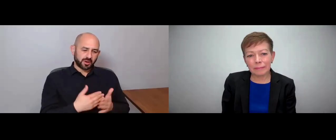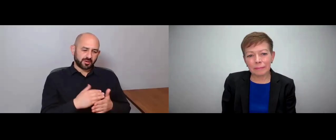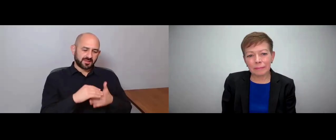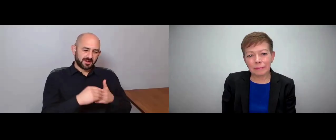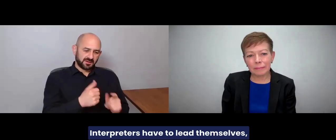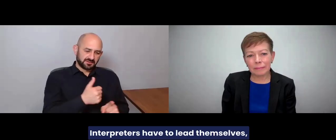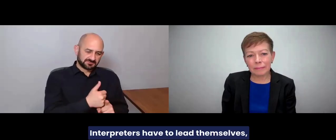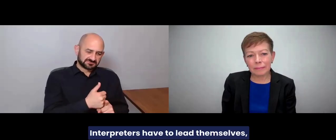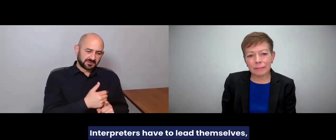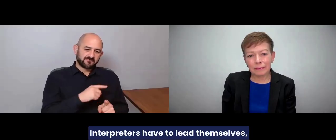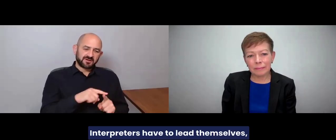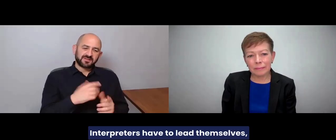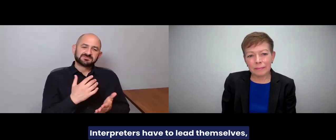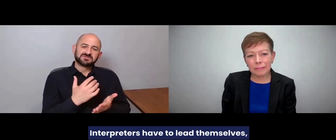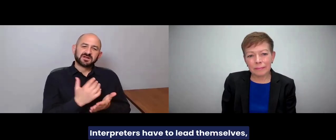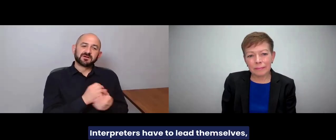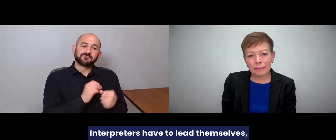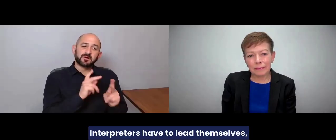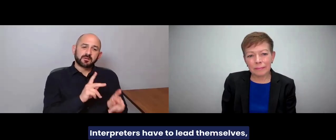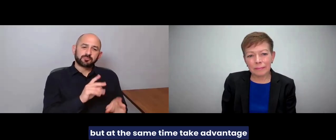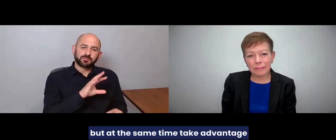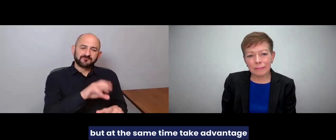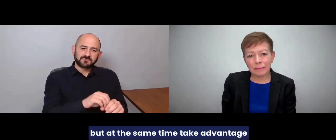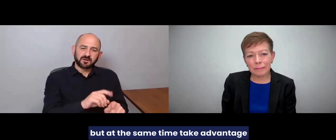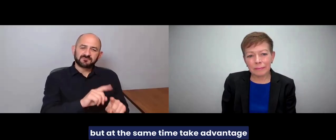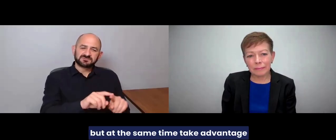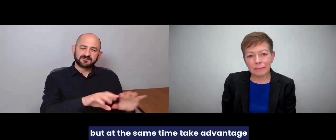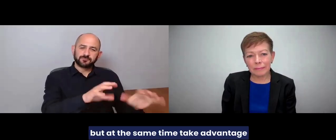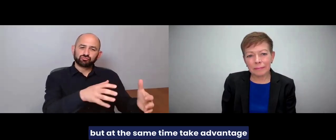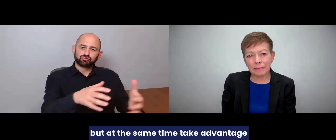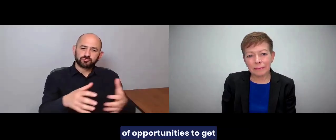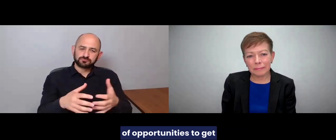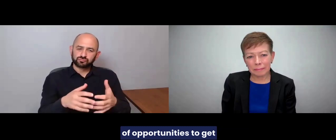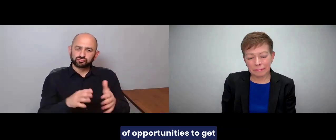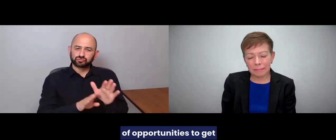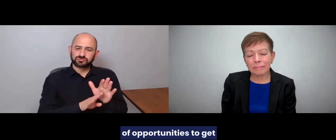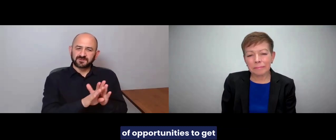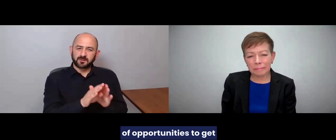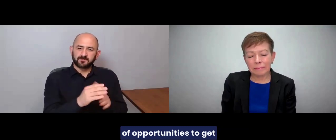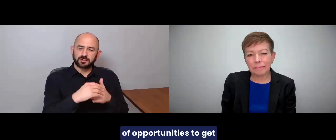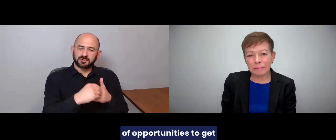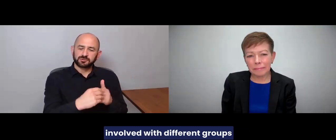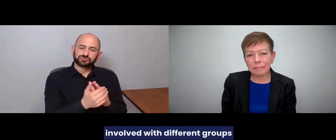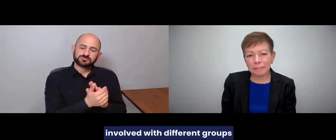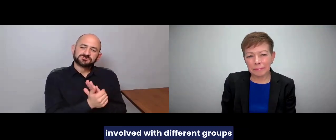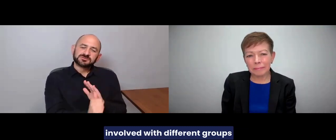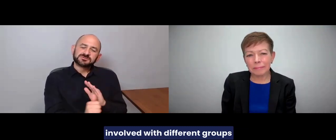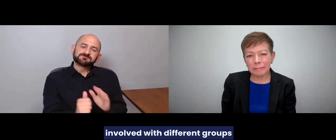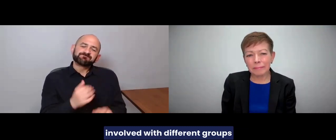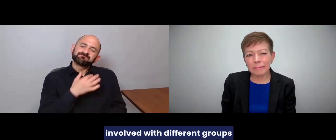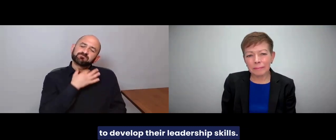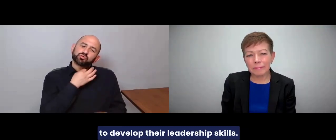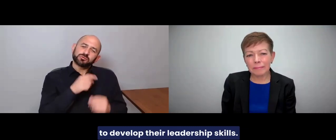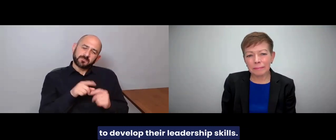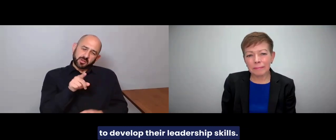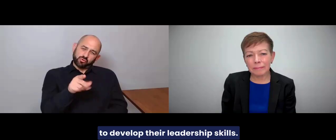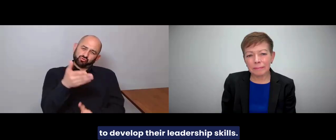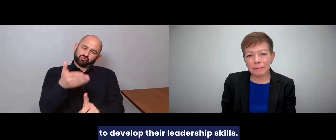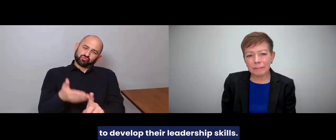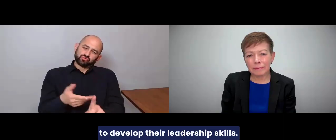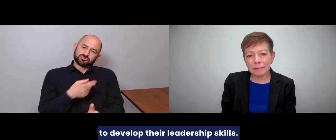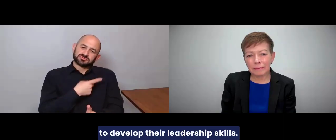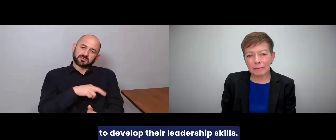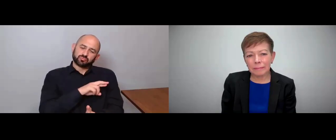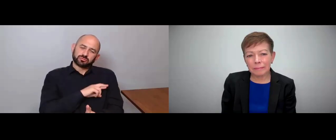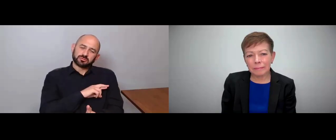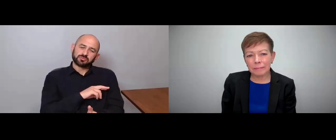Um, Interpreters have to lead themselves, but at the same time take advantage of opportunities to get involved with different groups to develop their